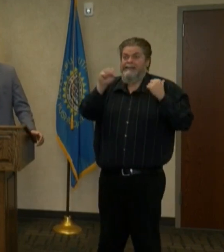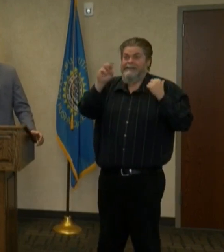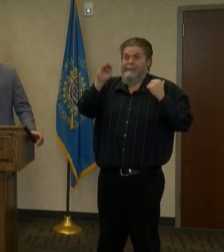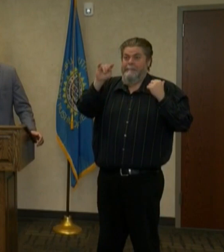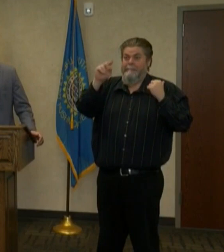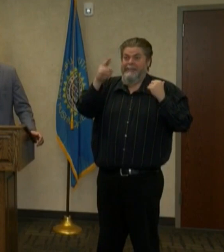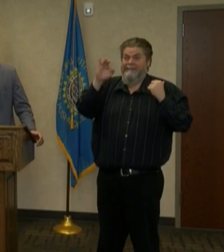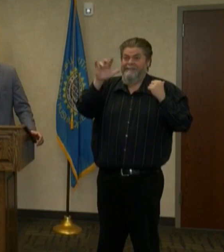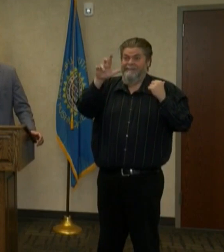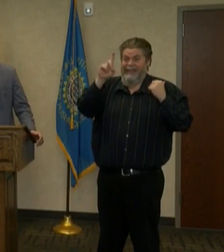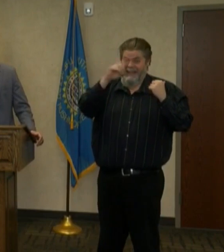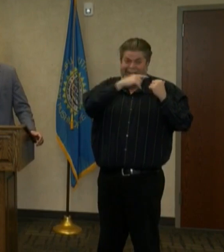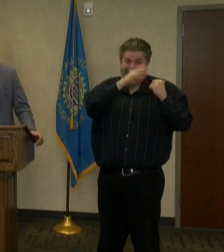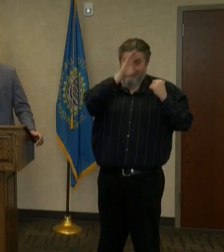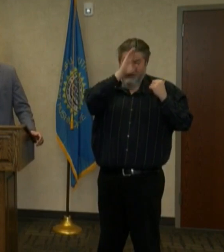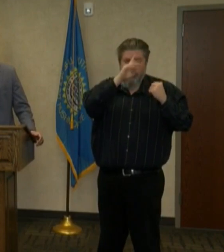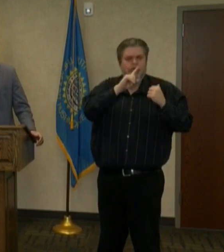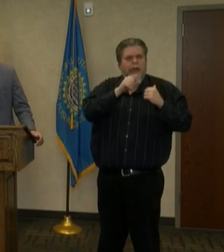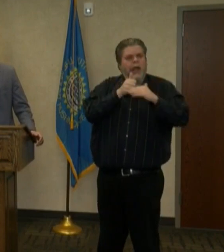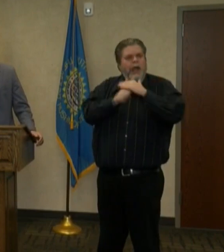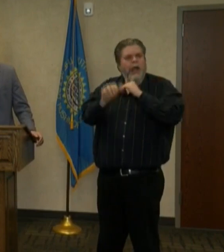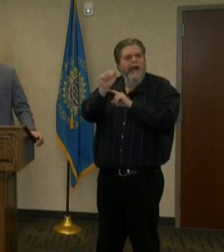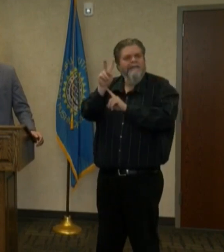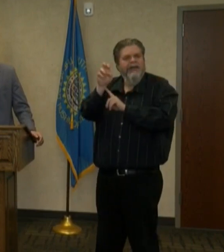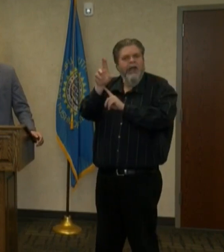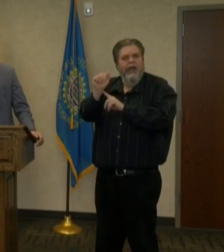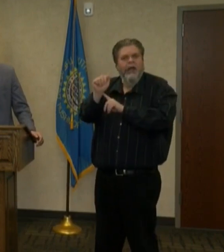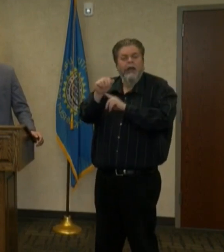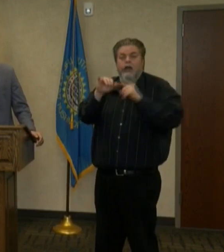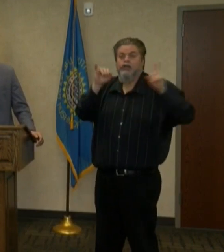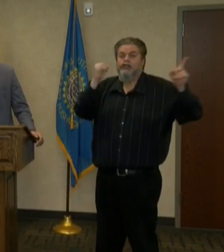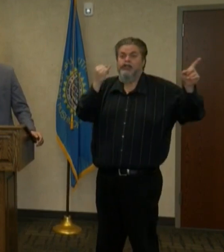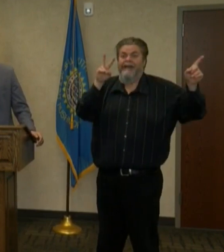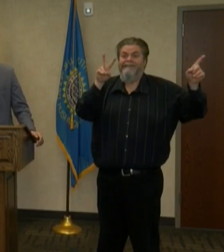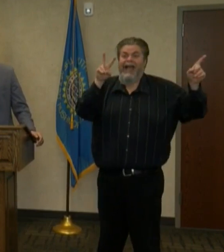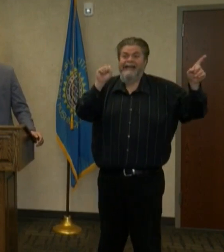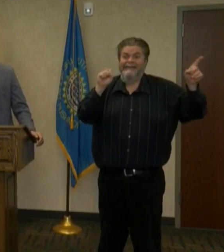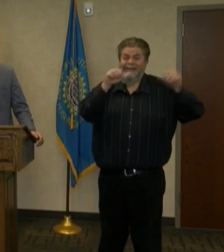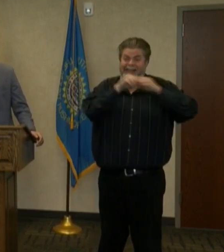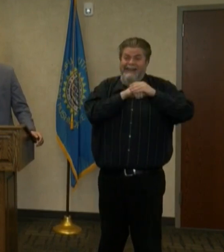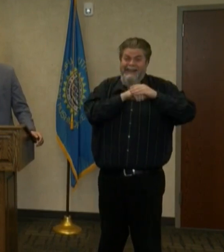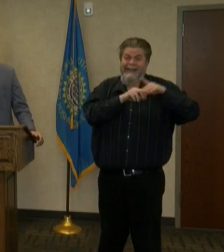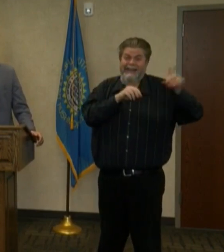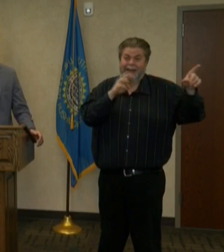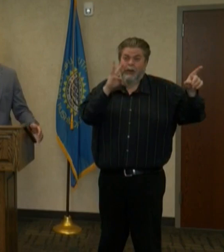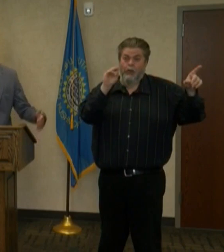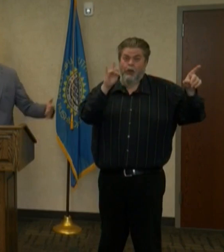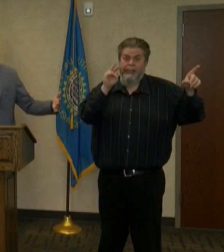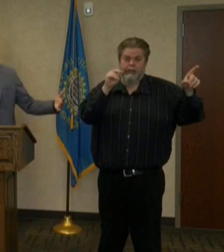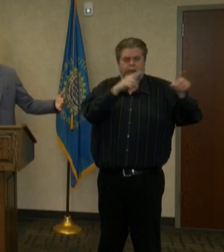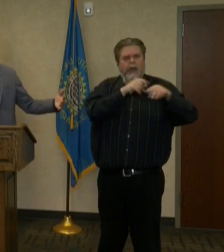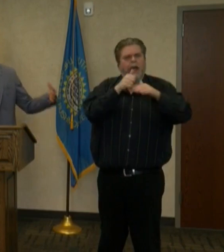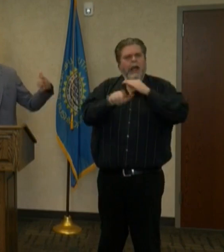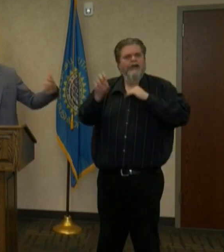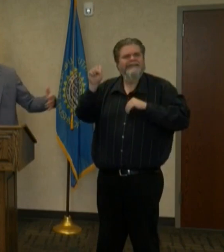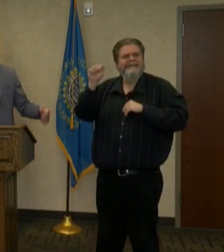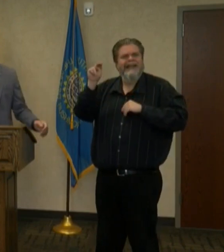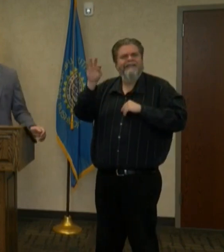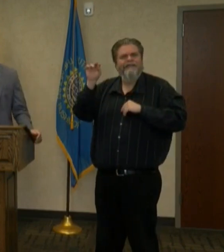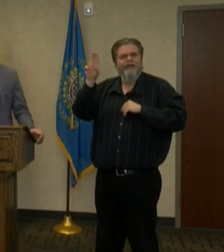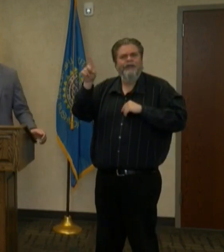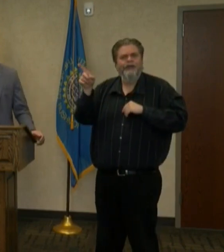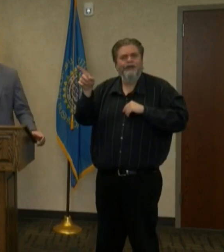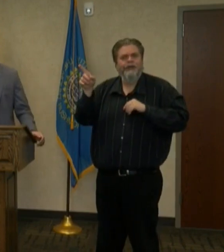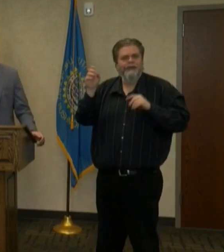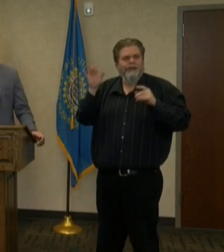an Avera contract. I believe JBS in Worthington is a Sanford contract. So they have their own issue now that they're dealing